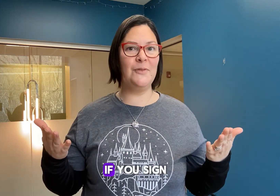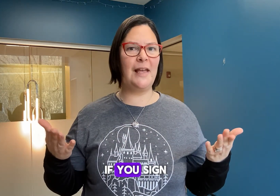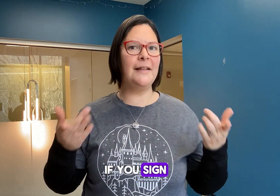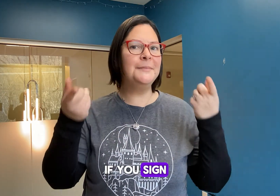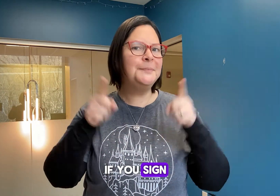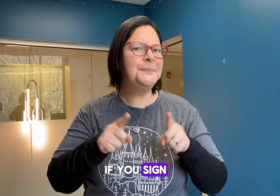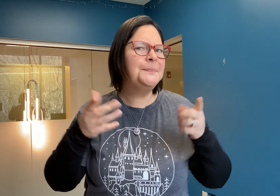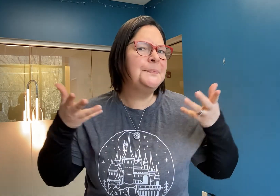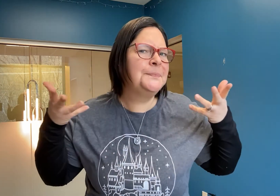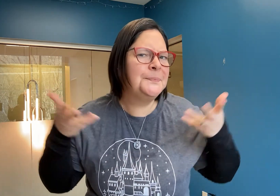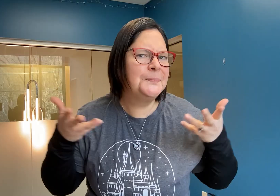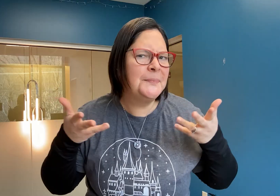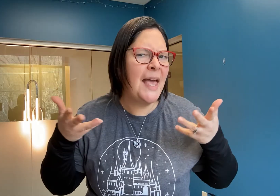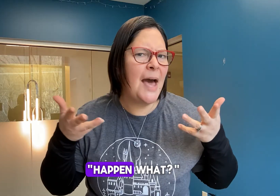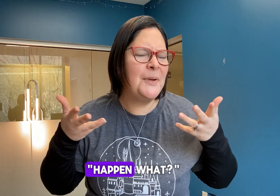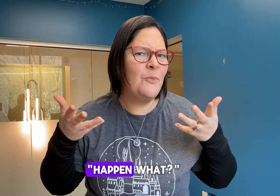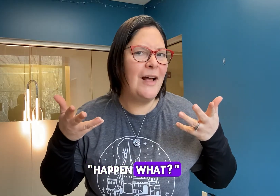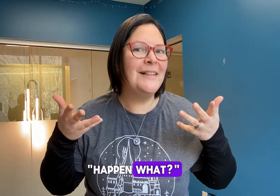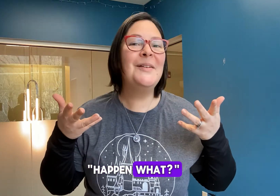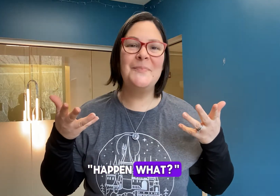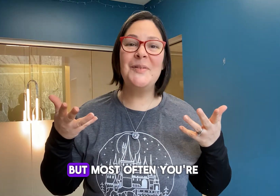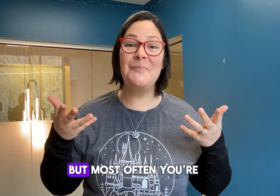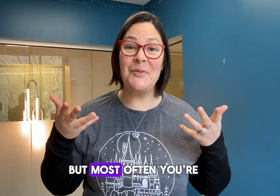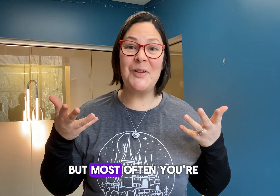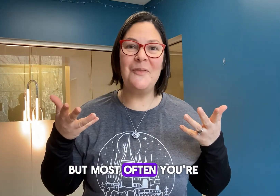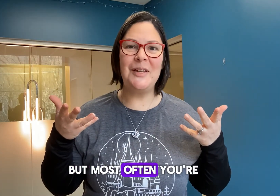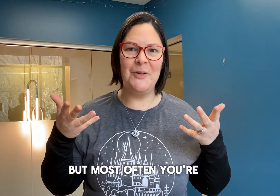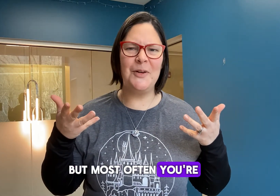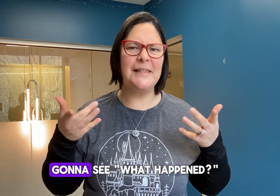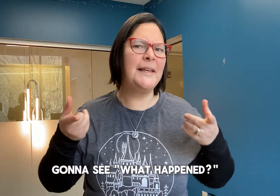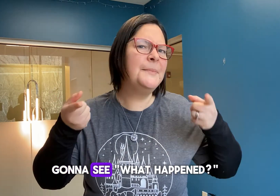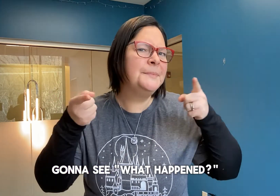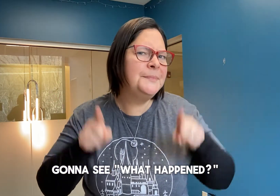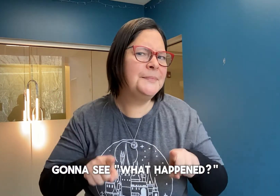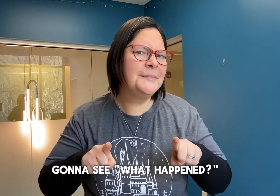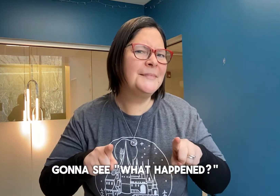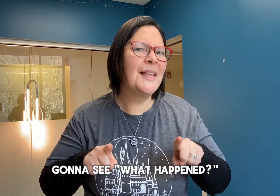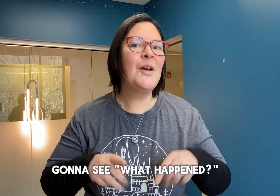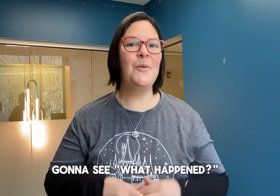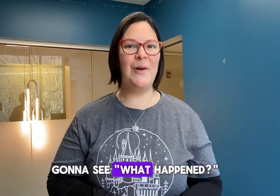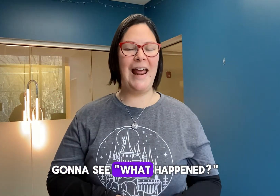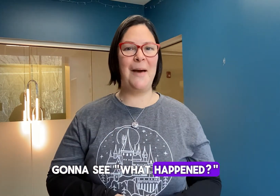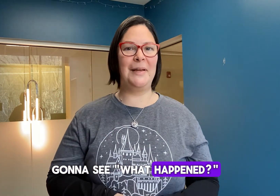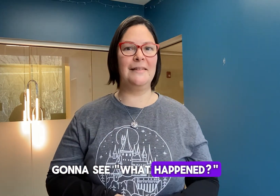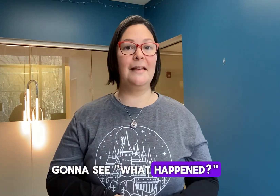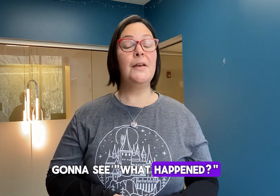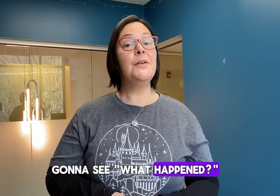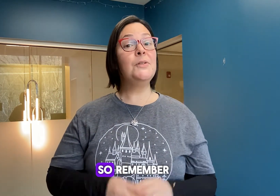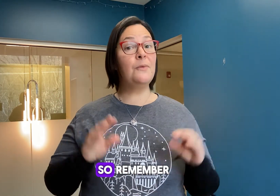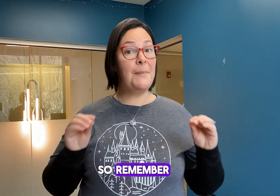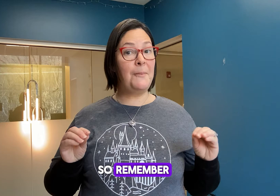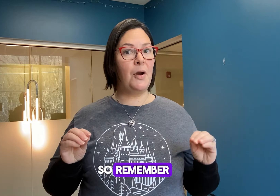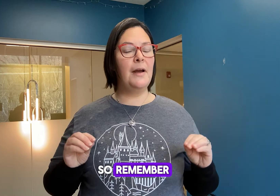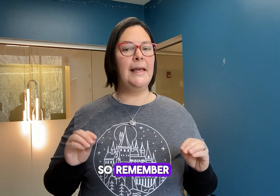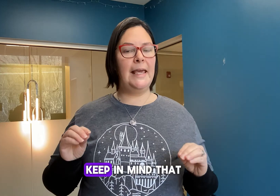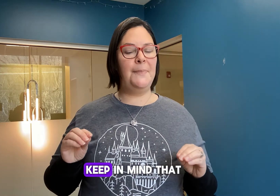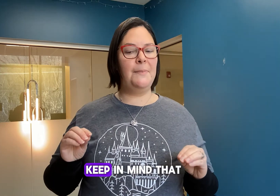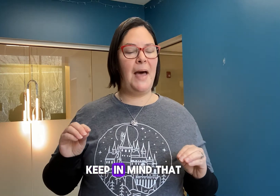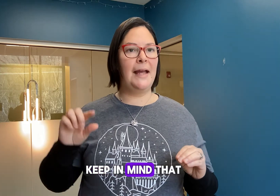sign happened what, but most often you're going to see what happened. So remember, keep in mind